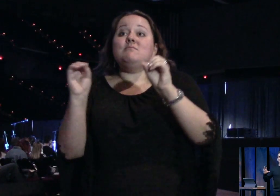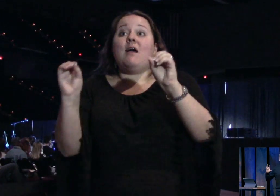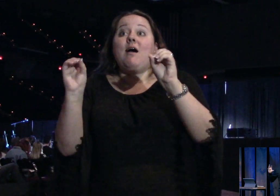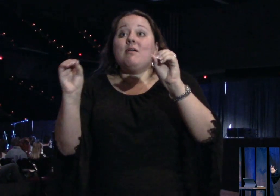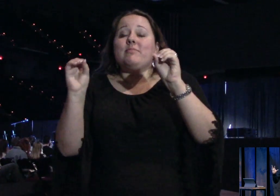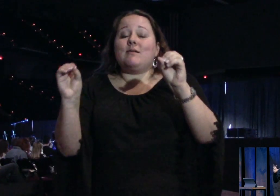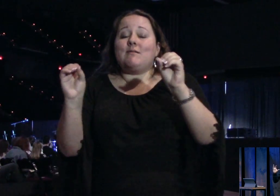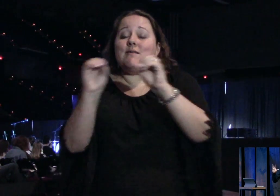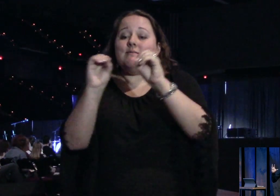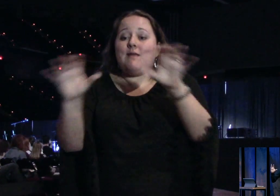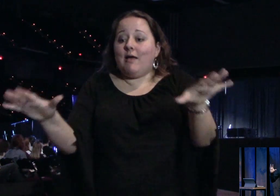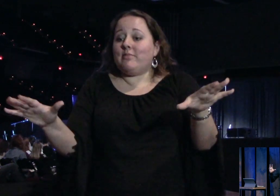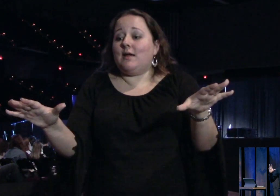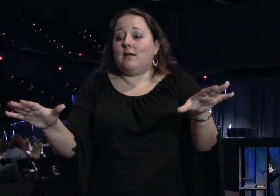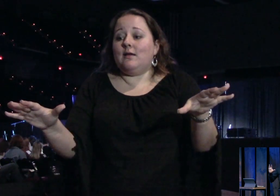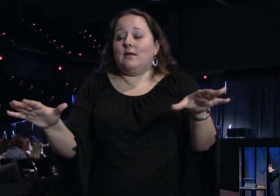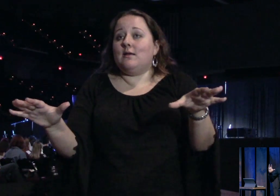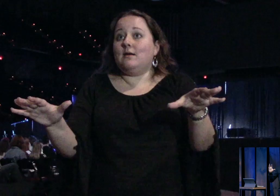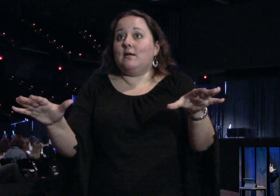He's saying nothing